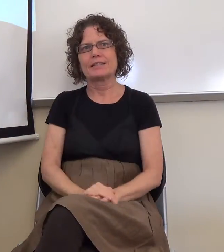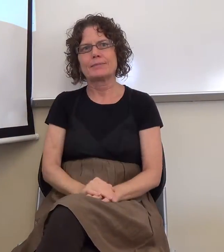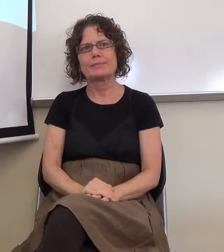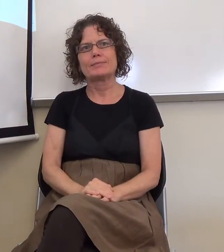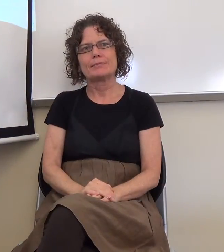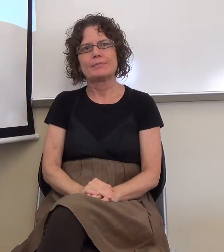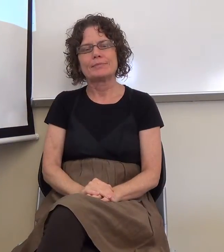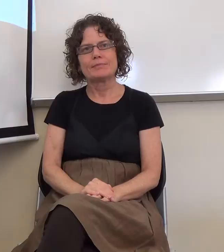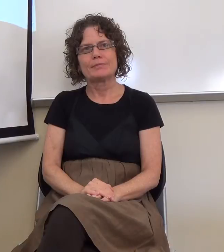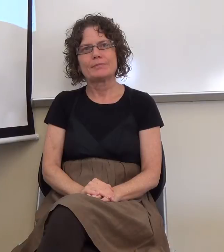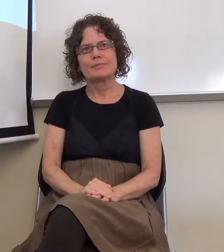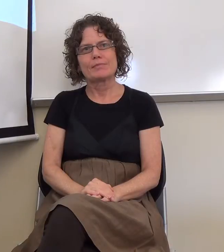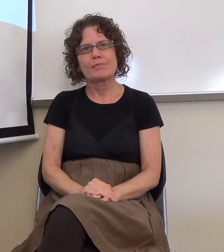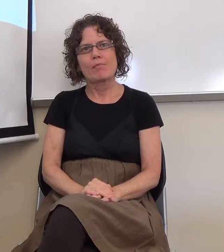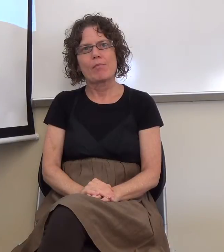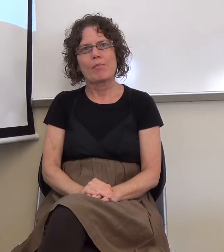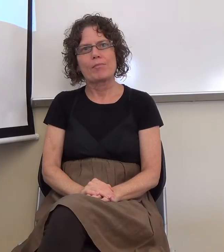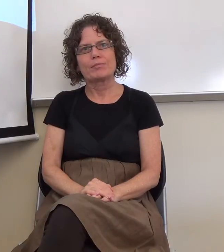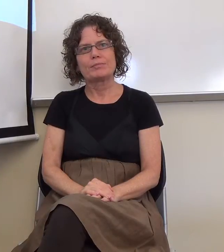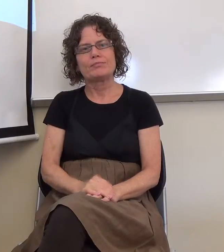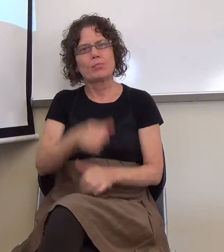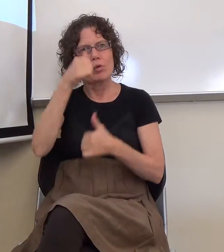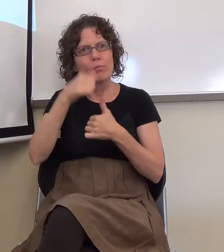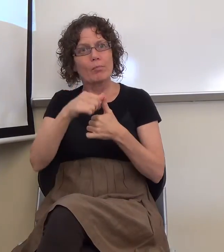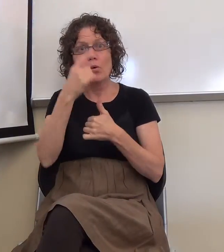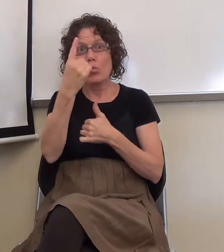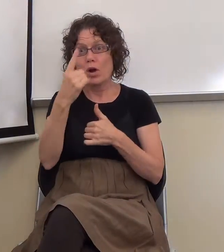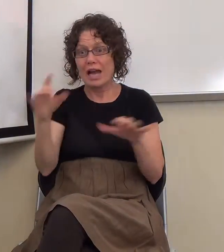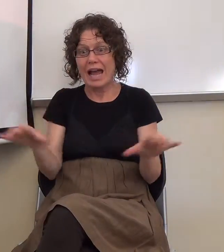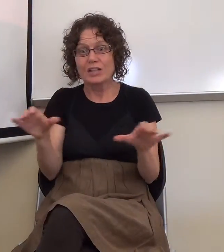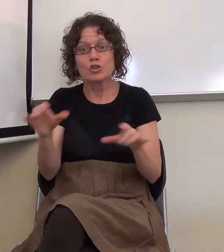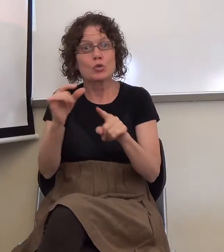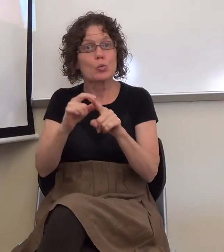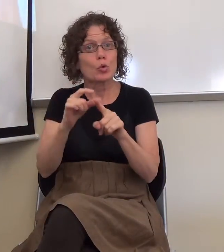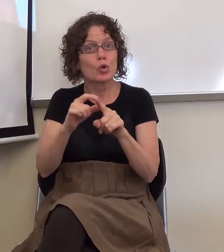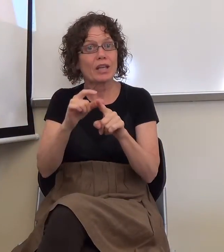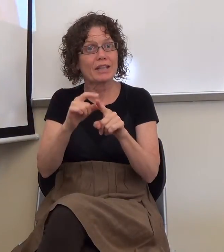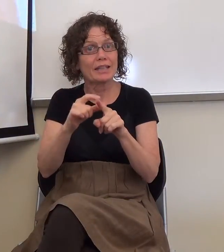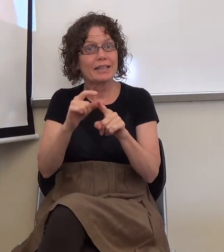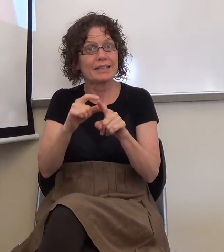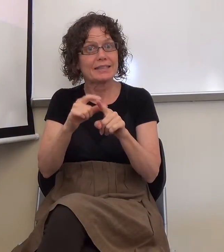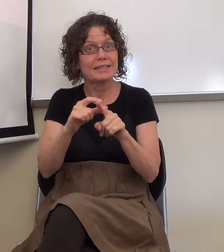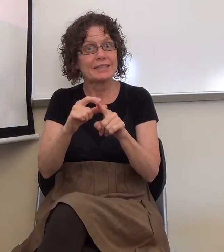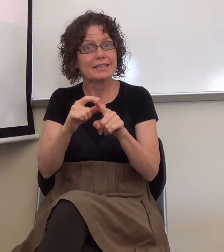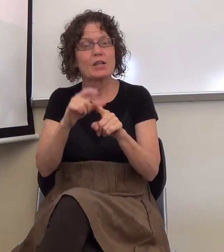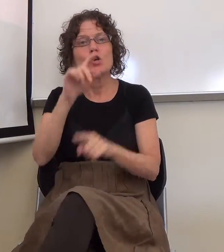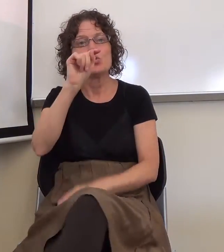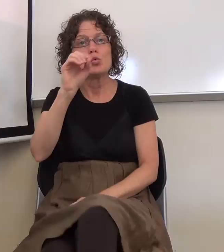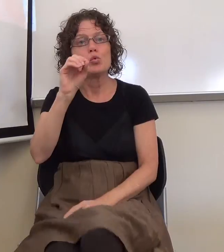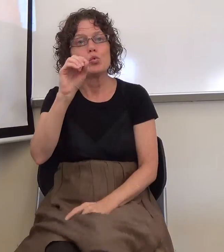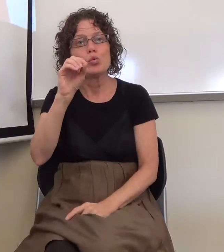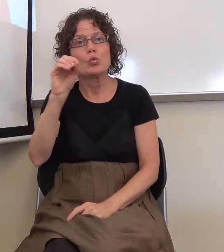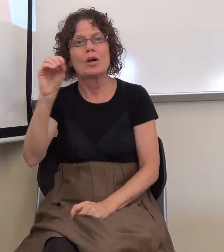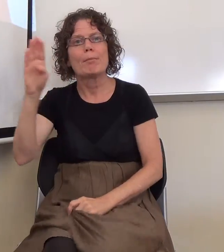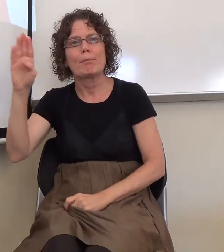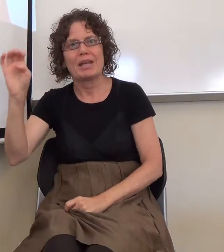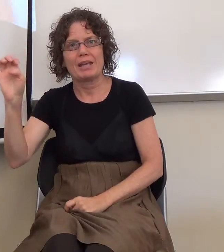Remember that one of our action words is to be, so this is the verb.